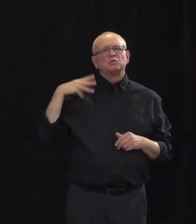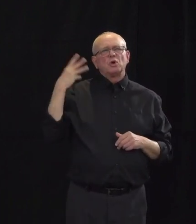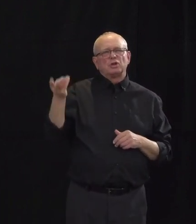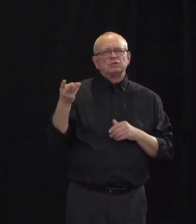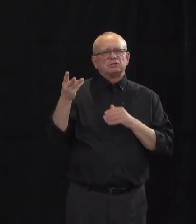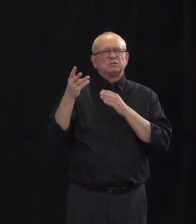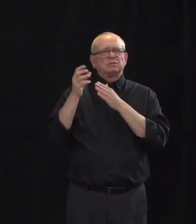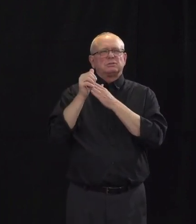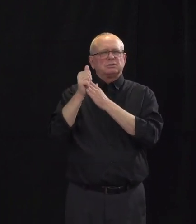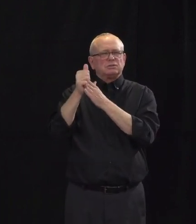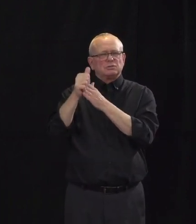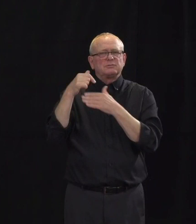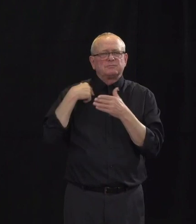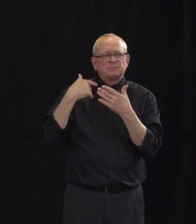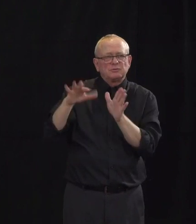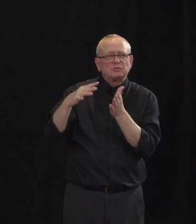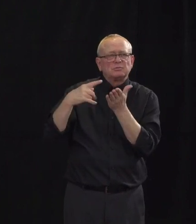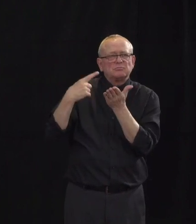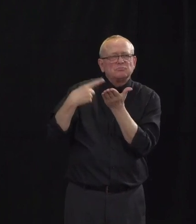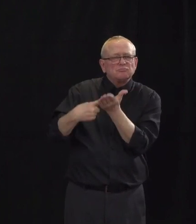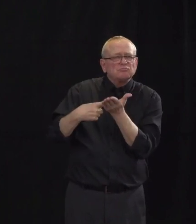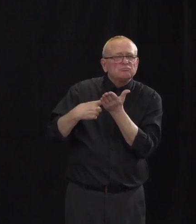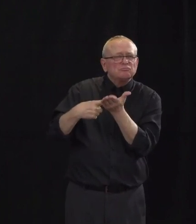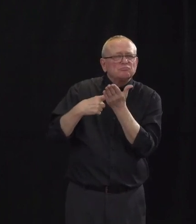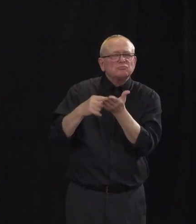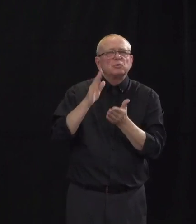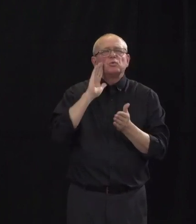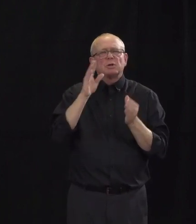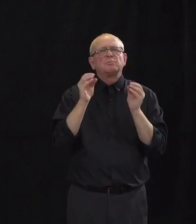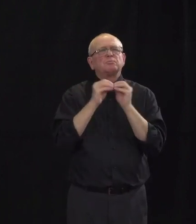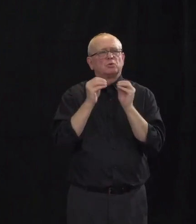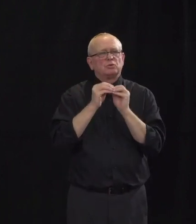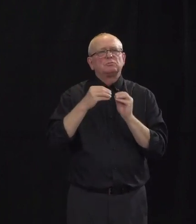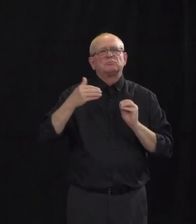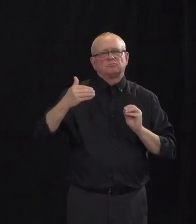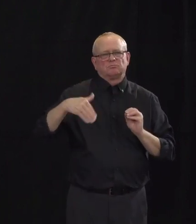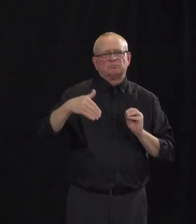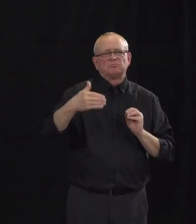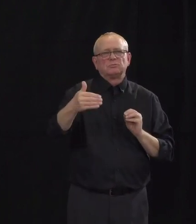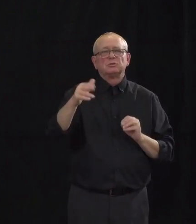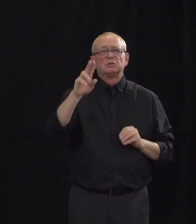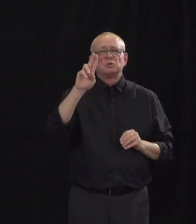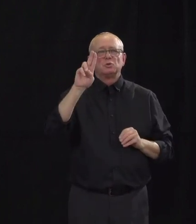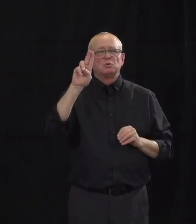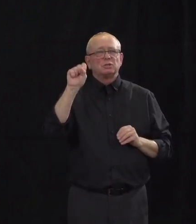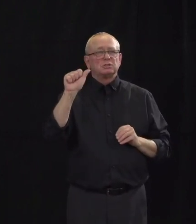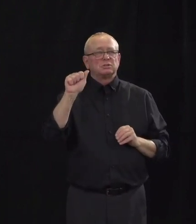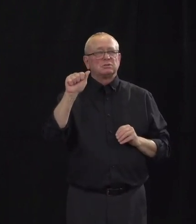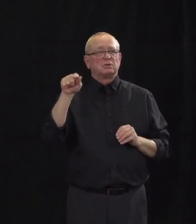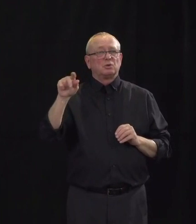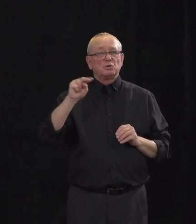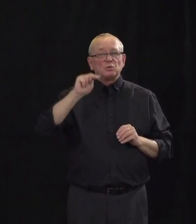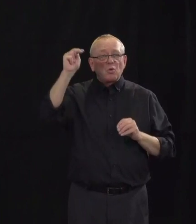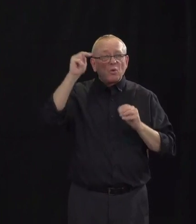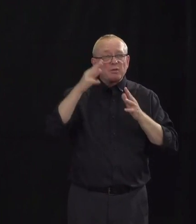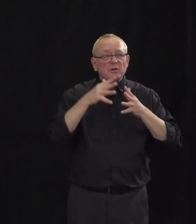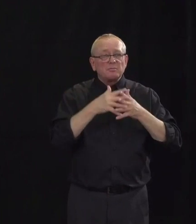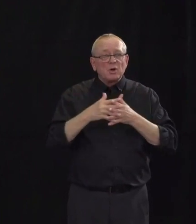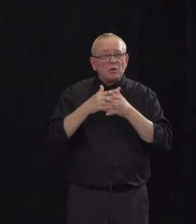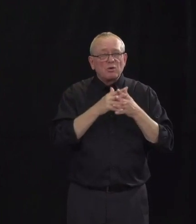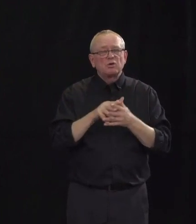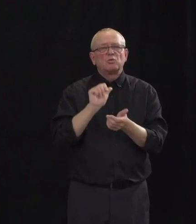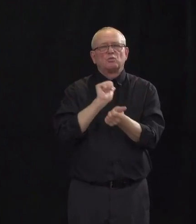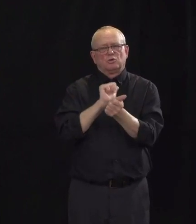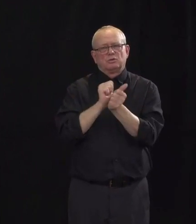congressional administration leaders and governors in the United States about pursuing coordinated North American action to defend